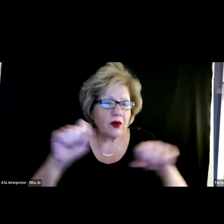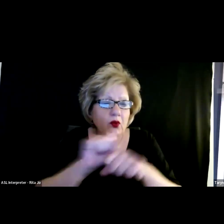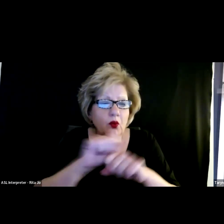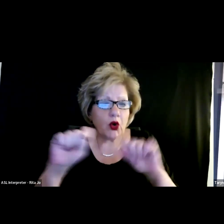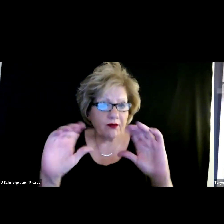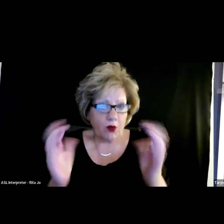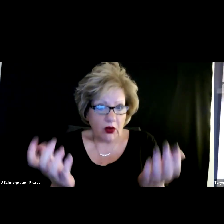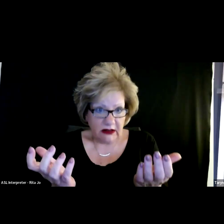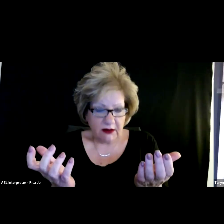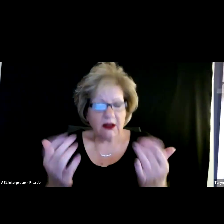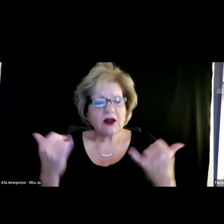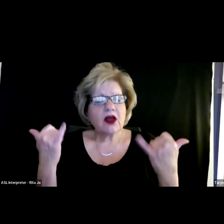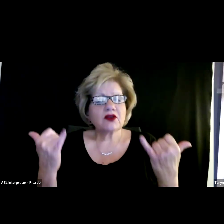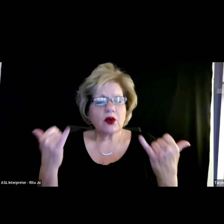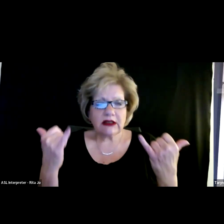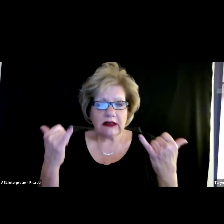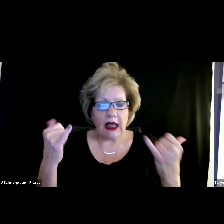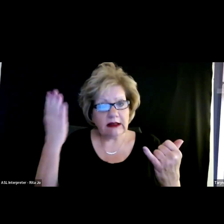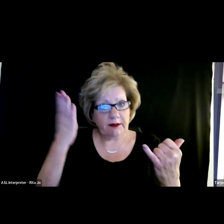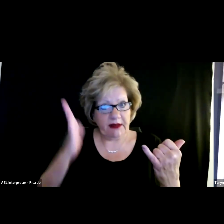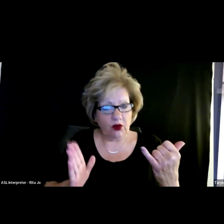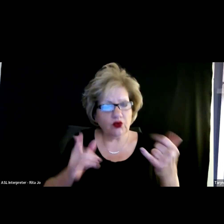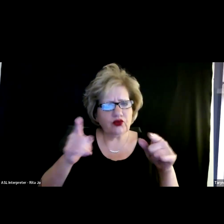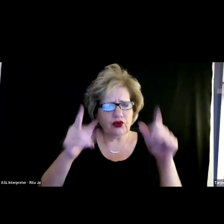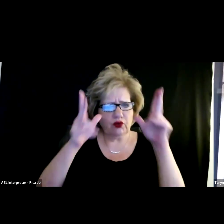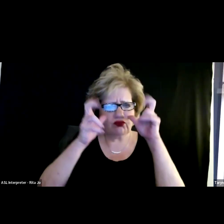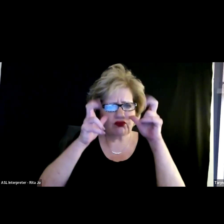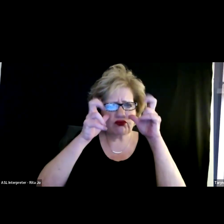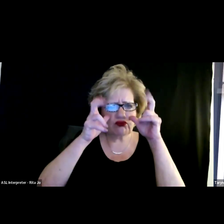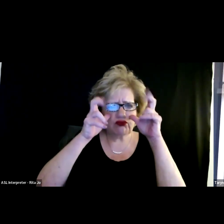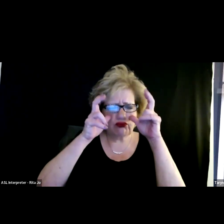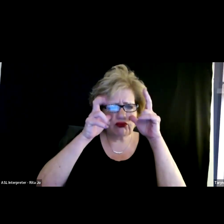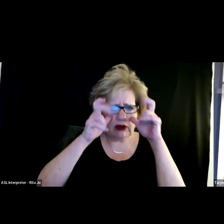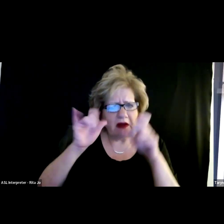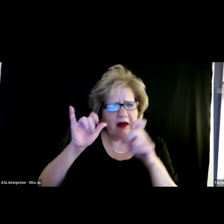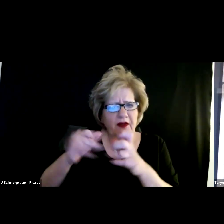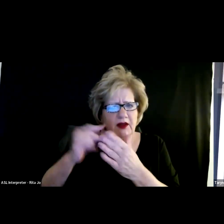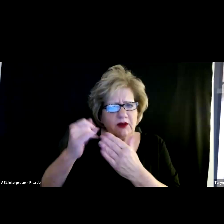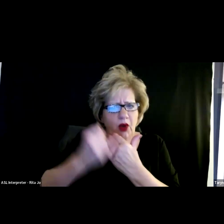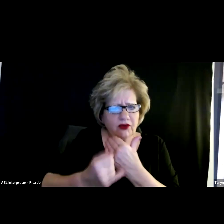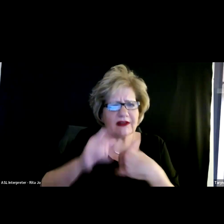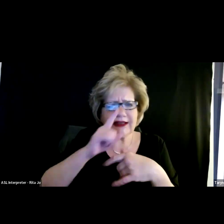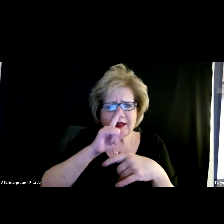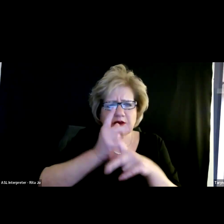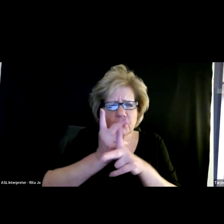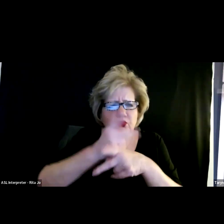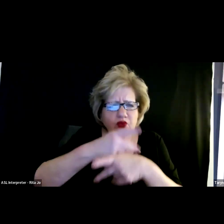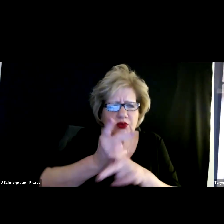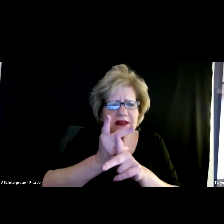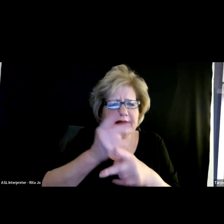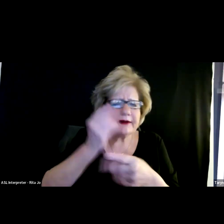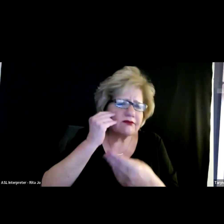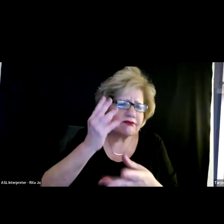you listen to today's speakers, please keep in mind that this project is producing briefs and reports that will help